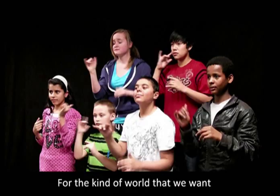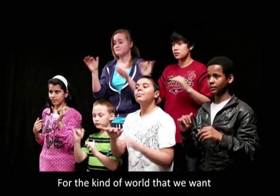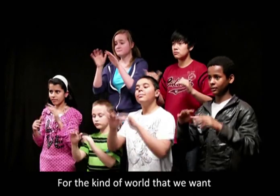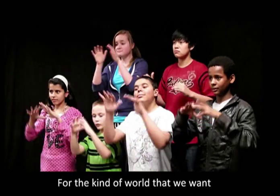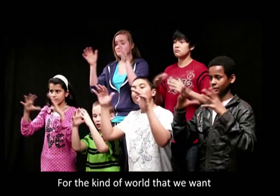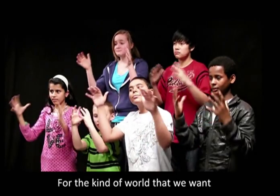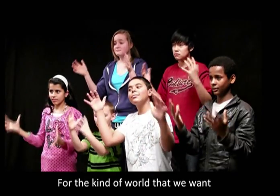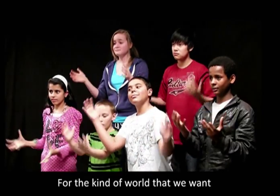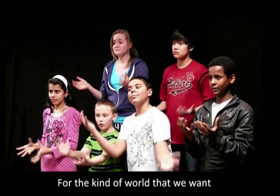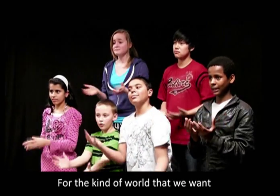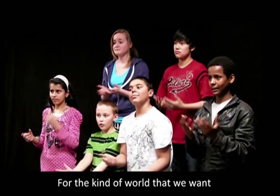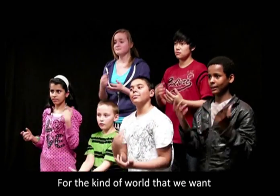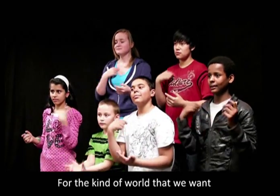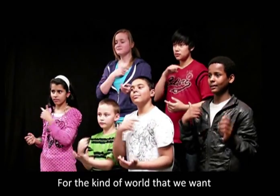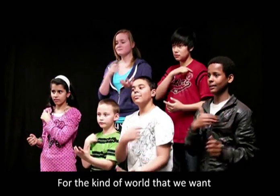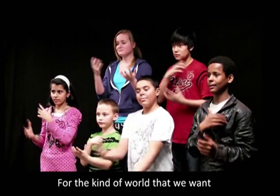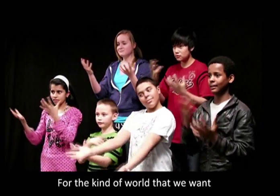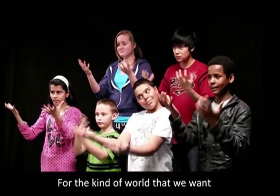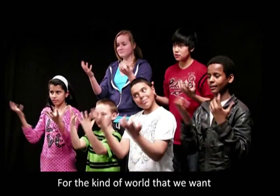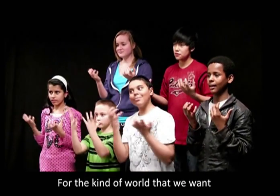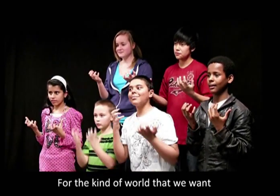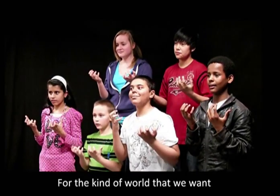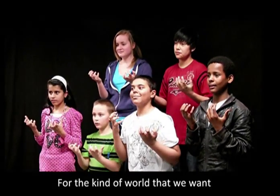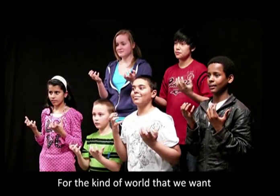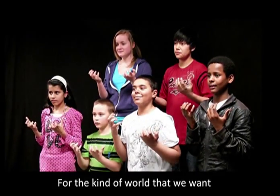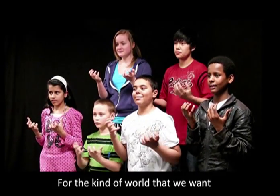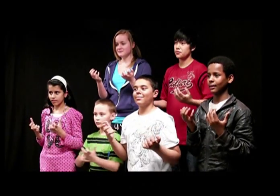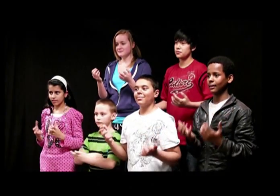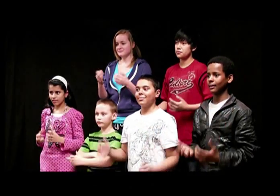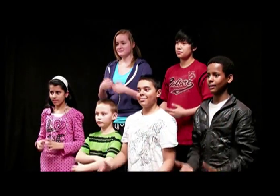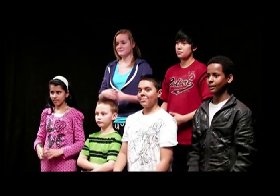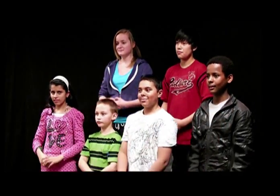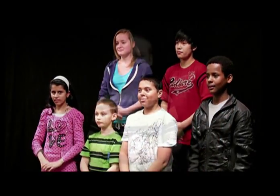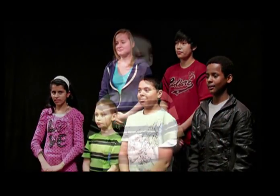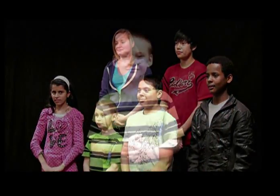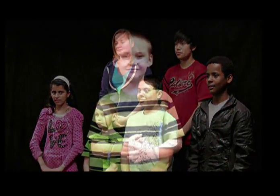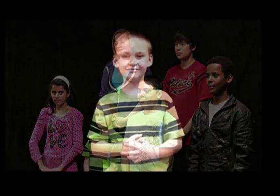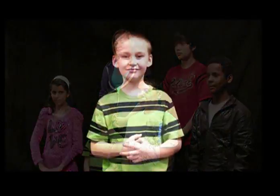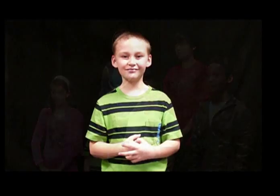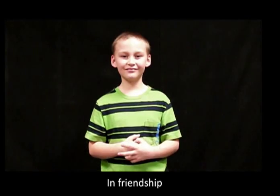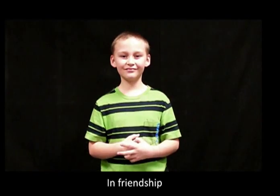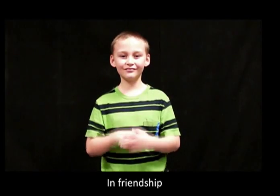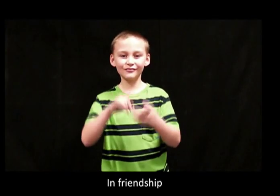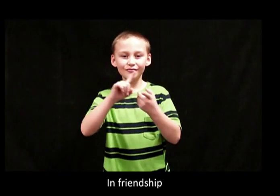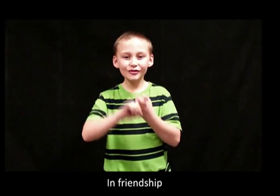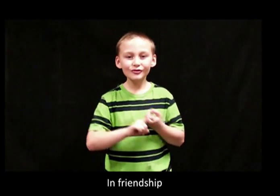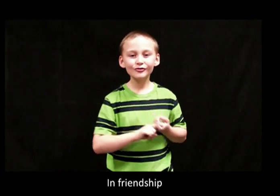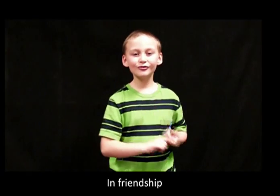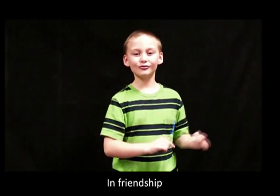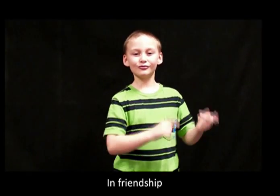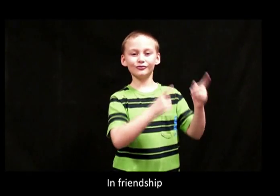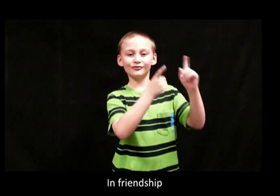hope for the kind of world that we want. In friendship